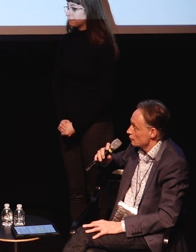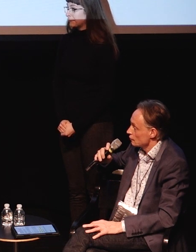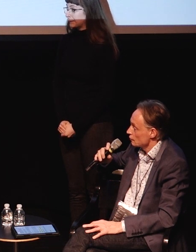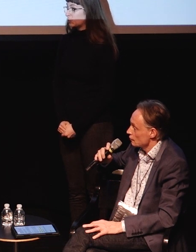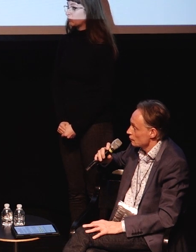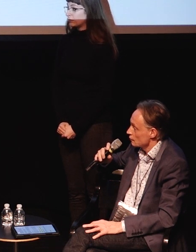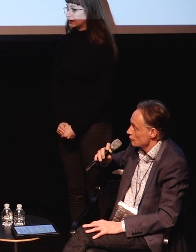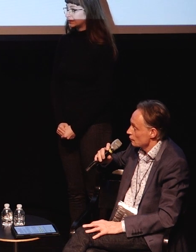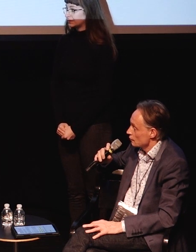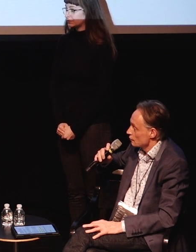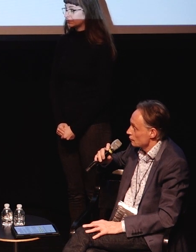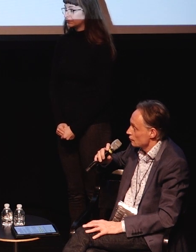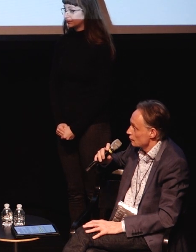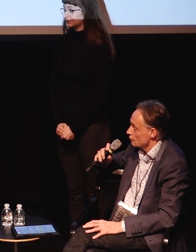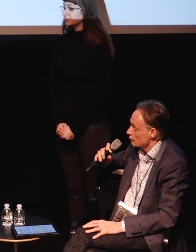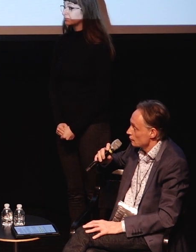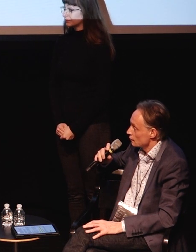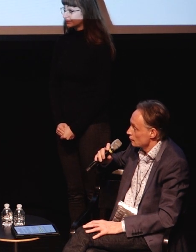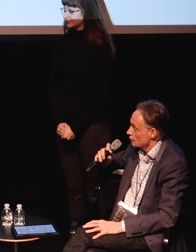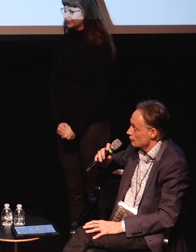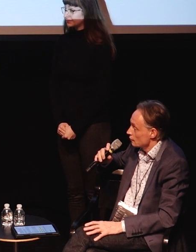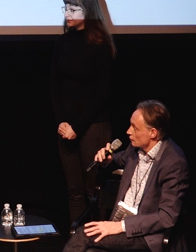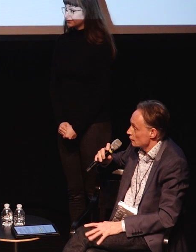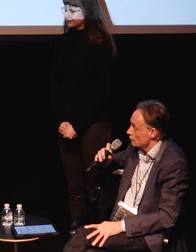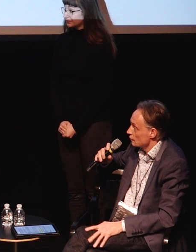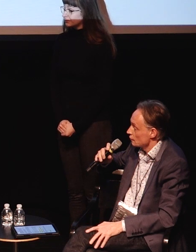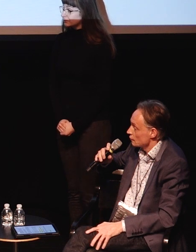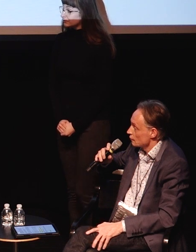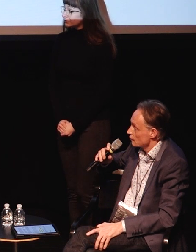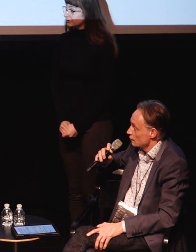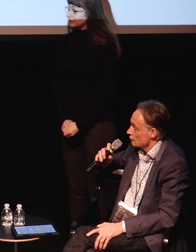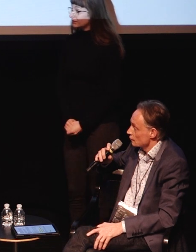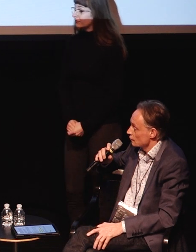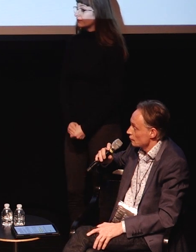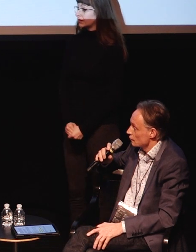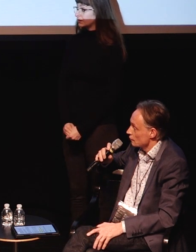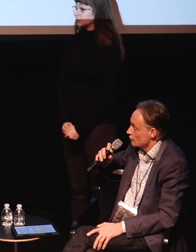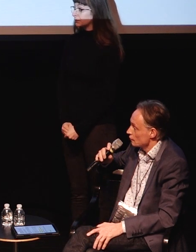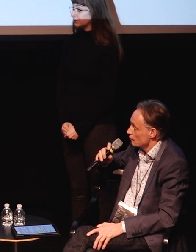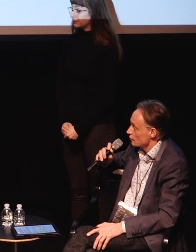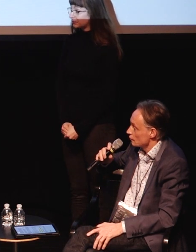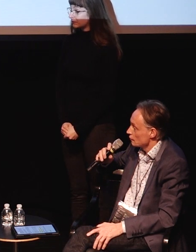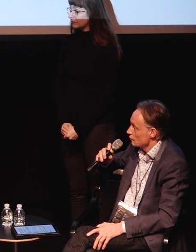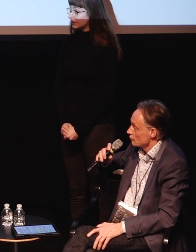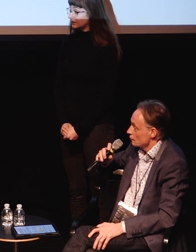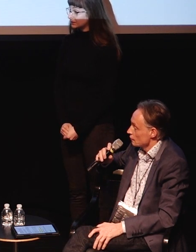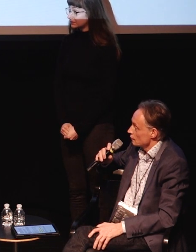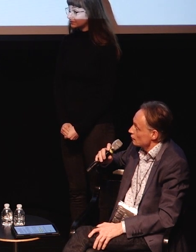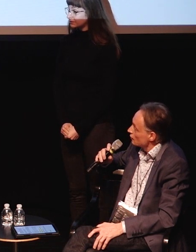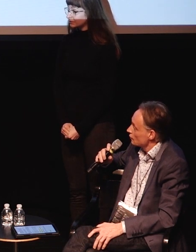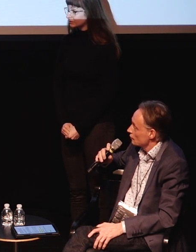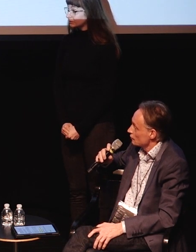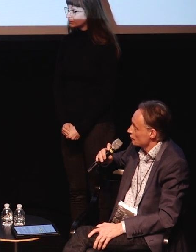but when it comes to the disability community and specifically the little people, I realize most, like